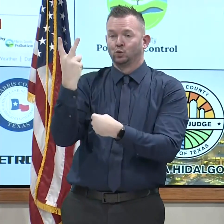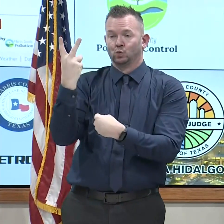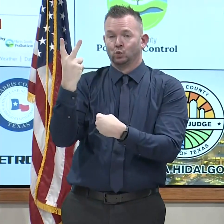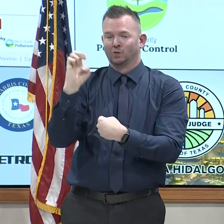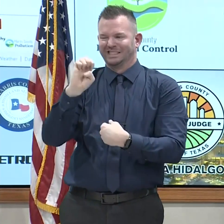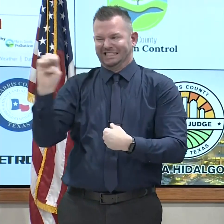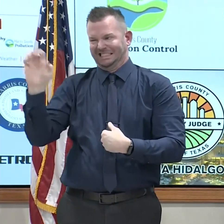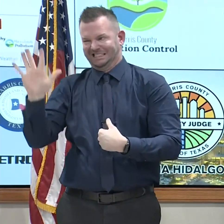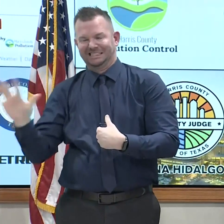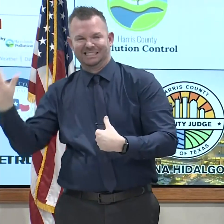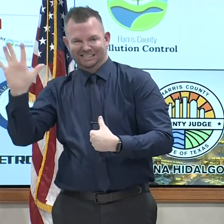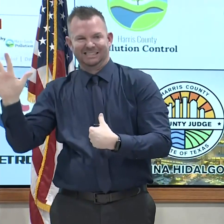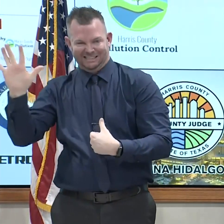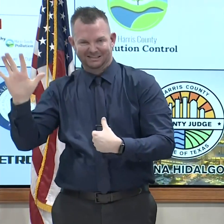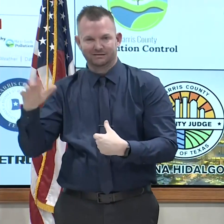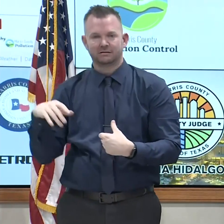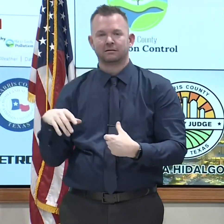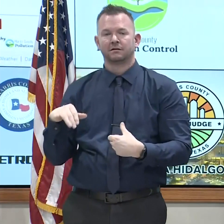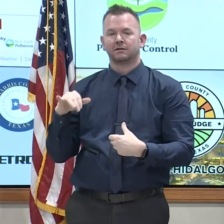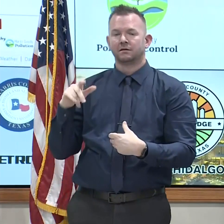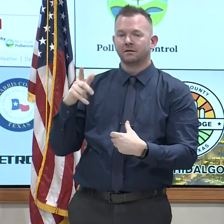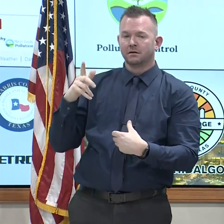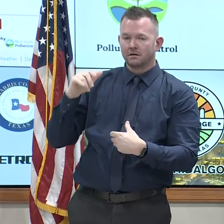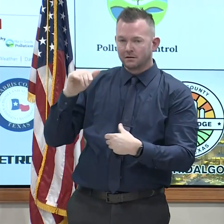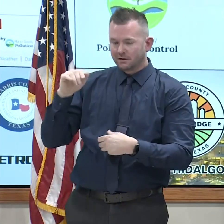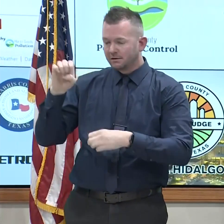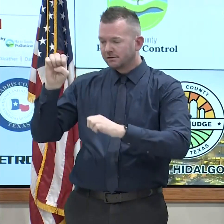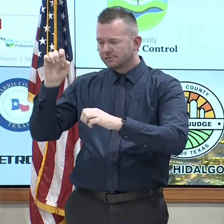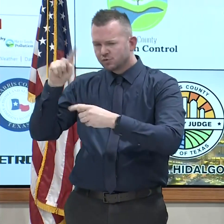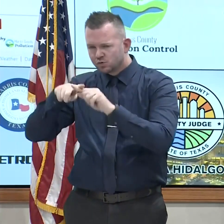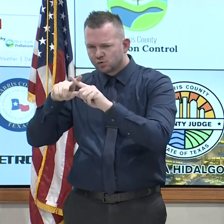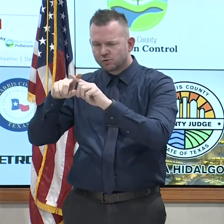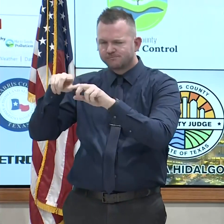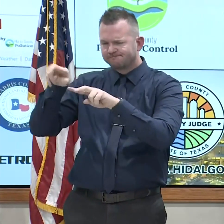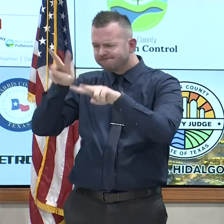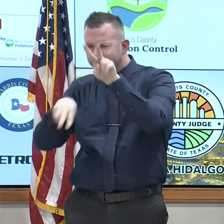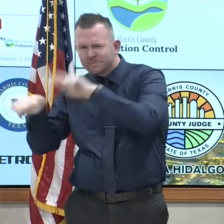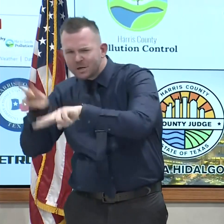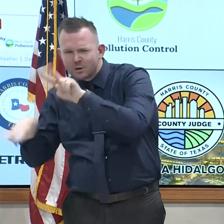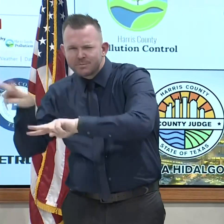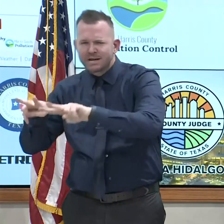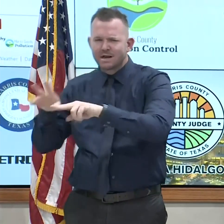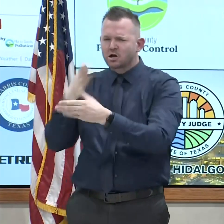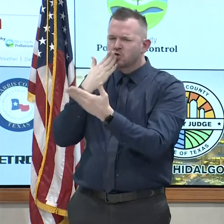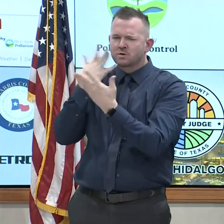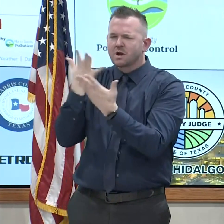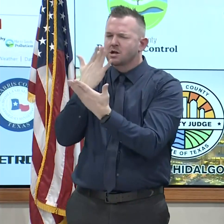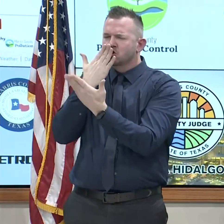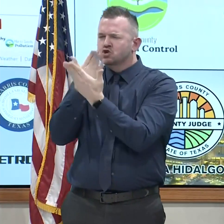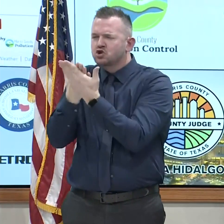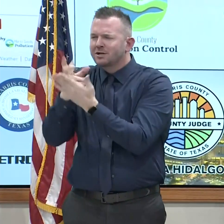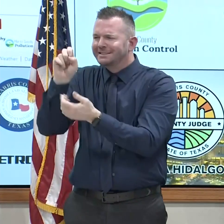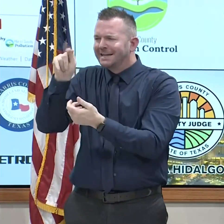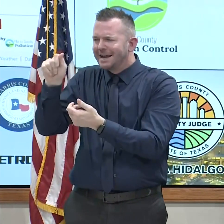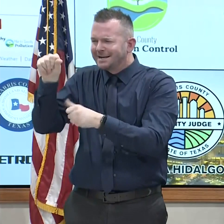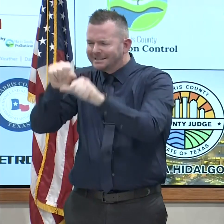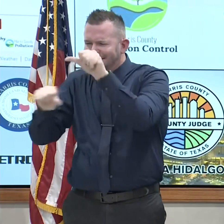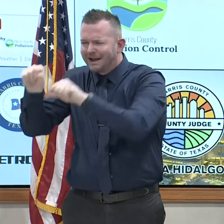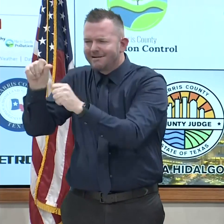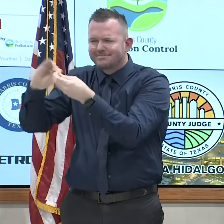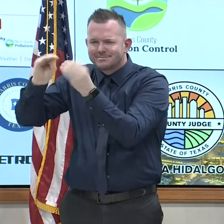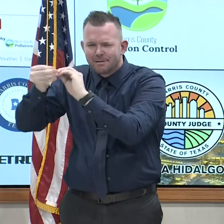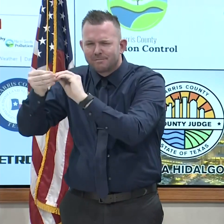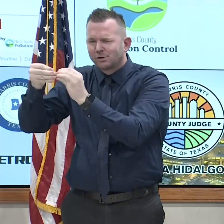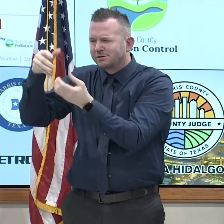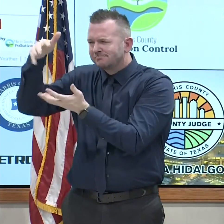data, and honest dialogue help create an environment of understanding